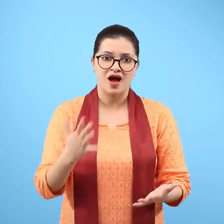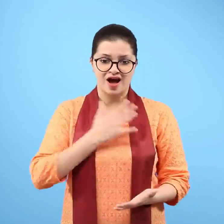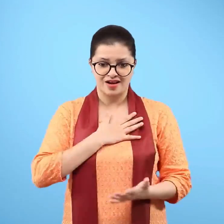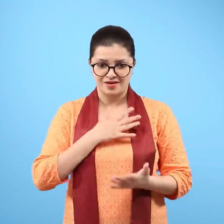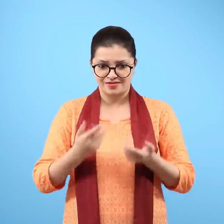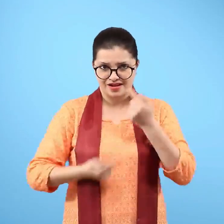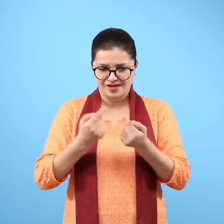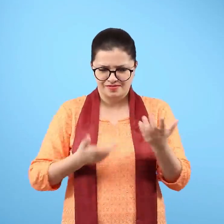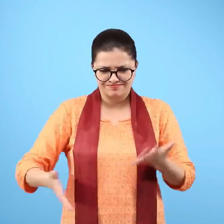playground,